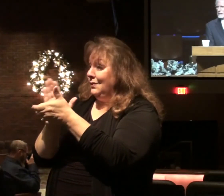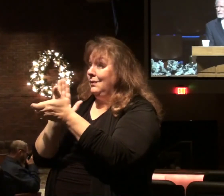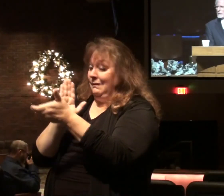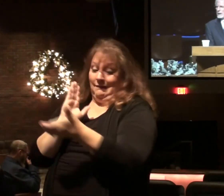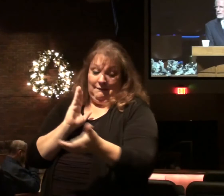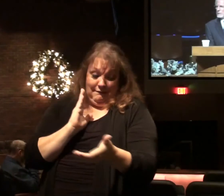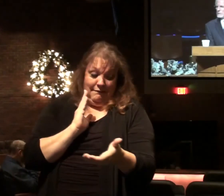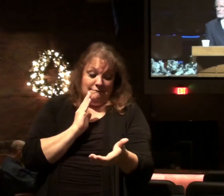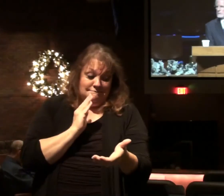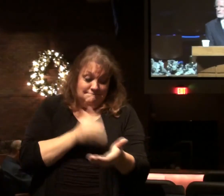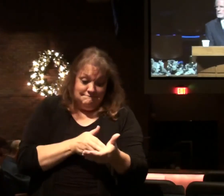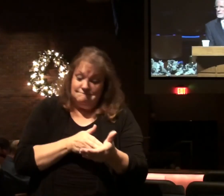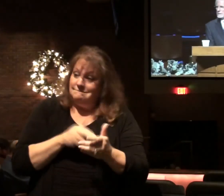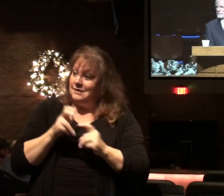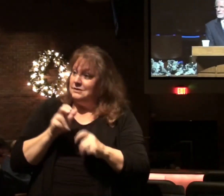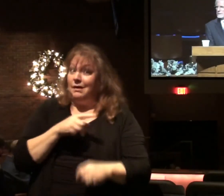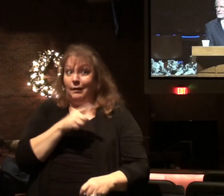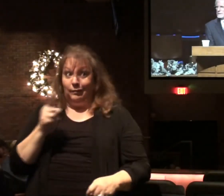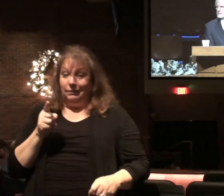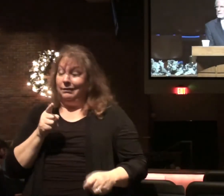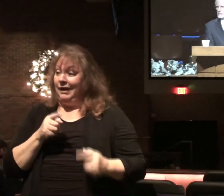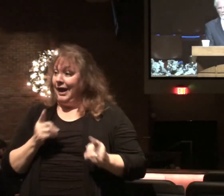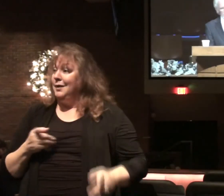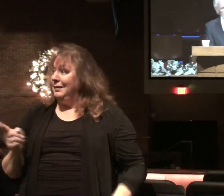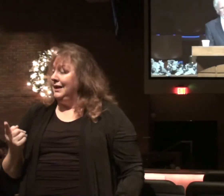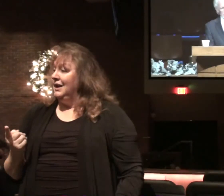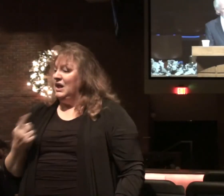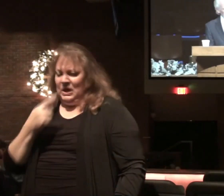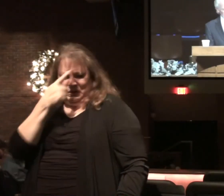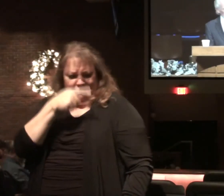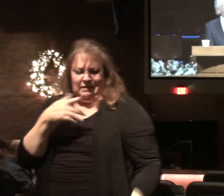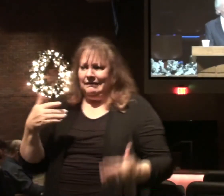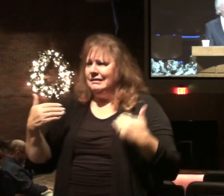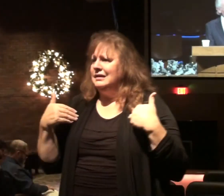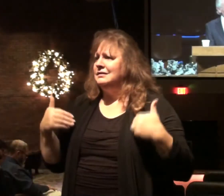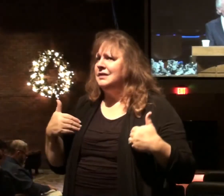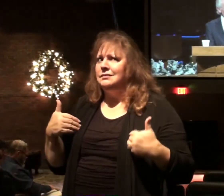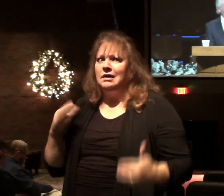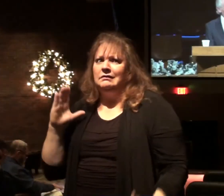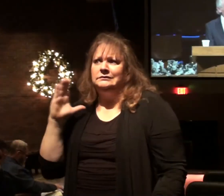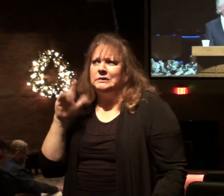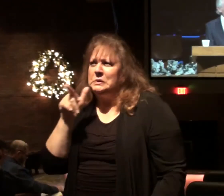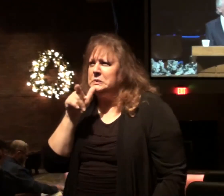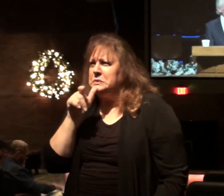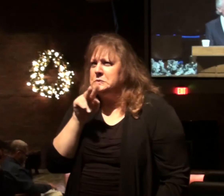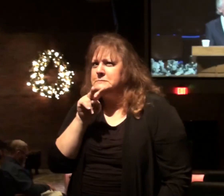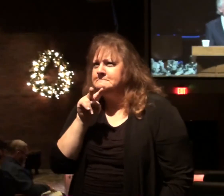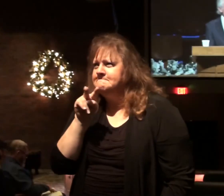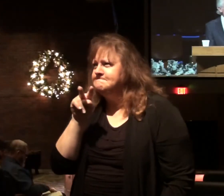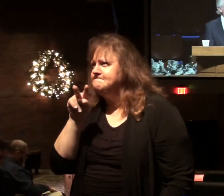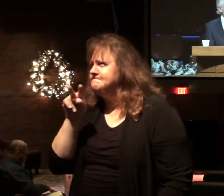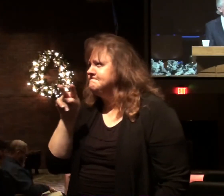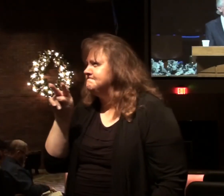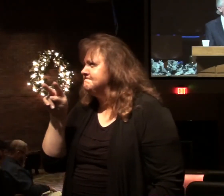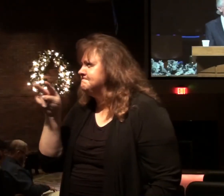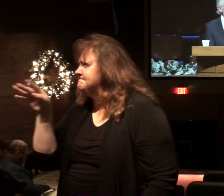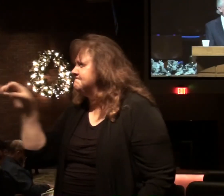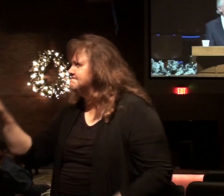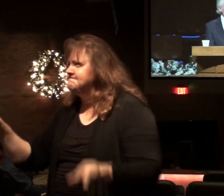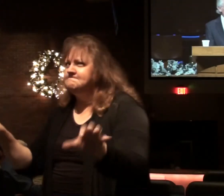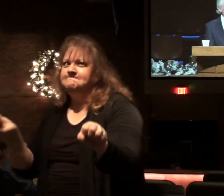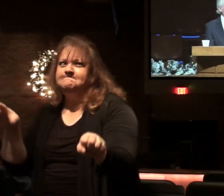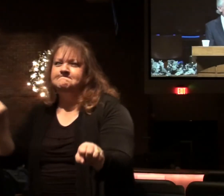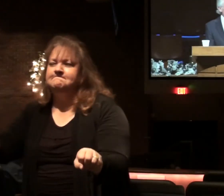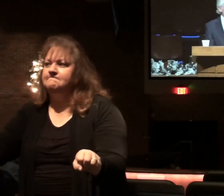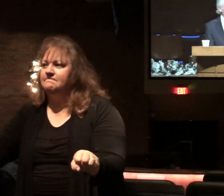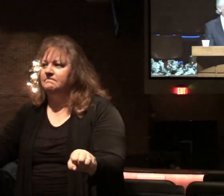enemy of the devil. You think his demons are looking for every opportunity? Be on